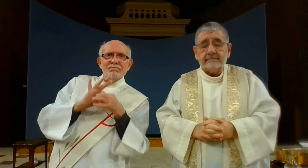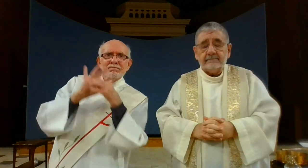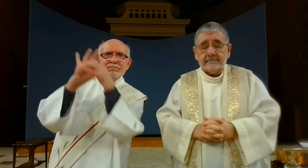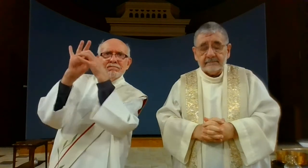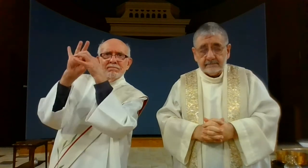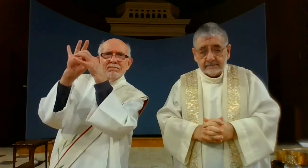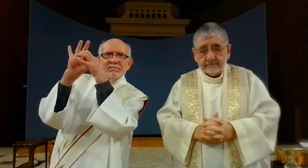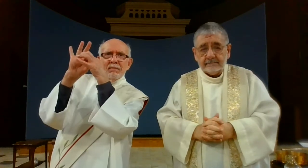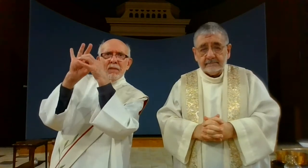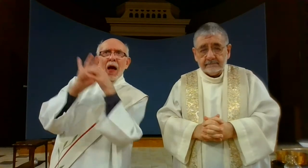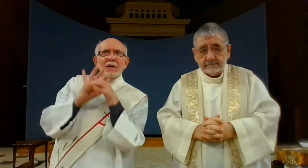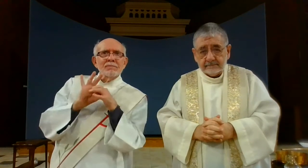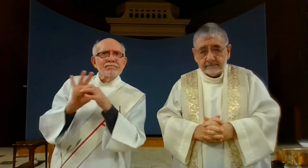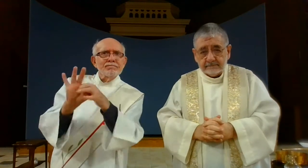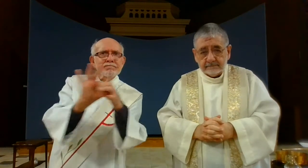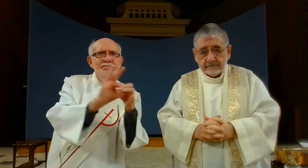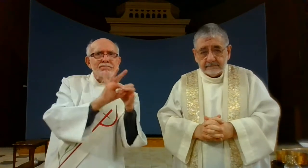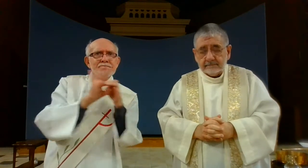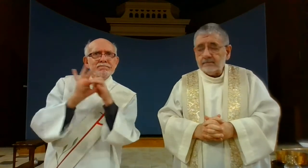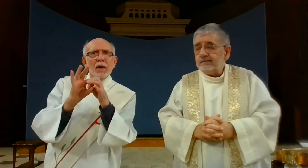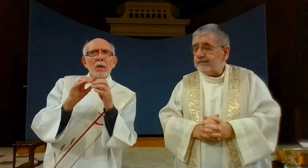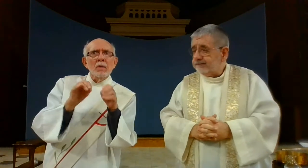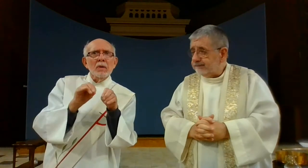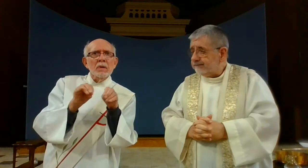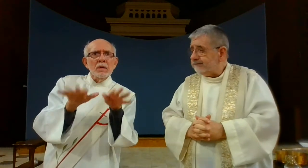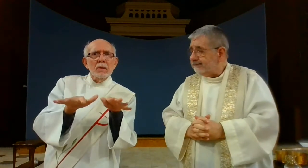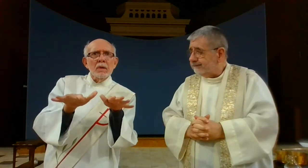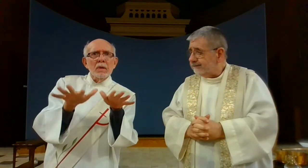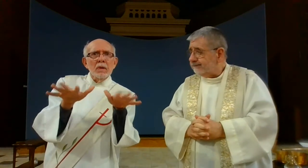connected to God and each other.